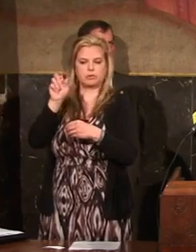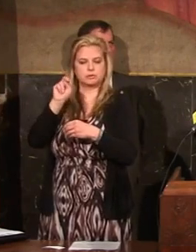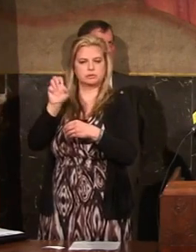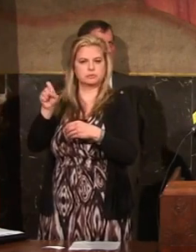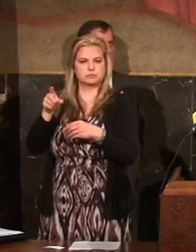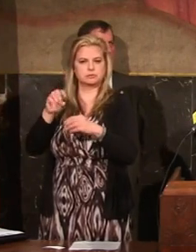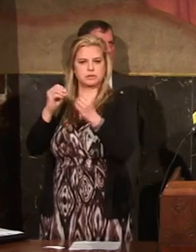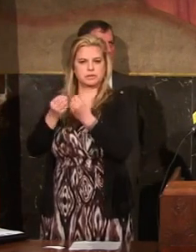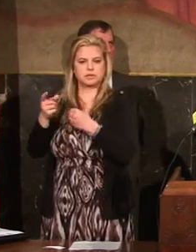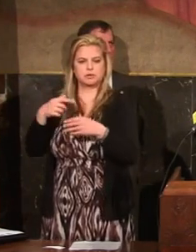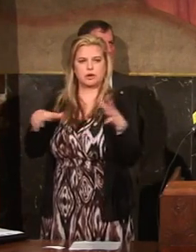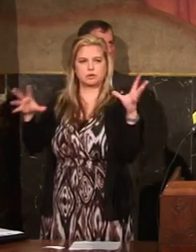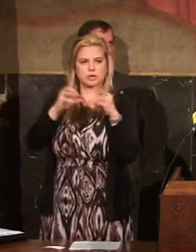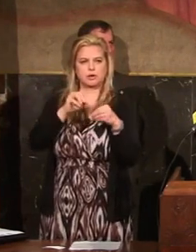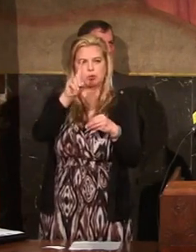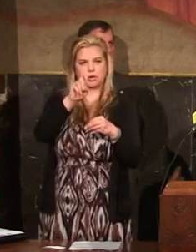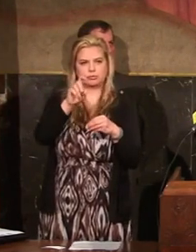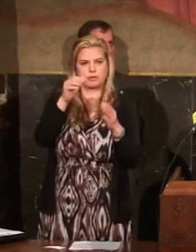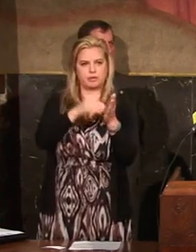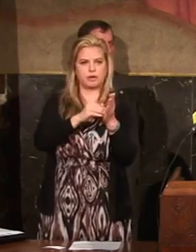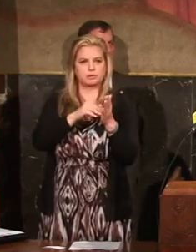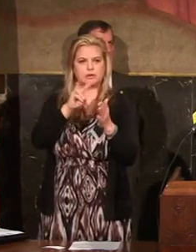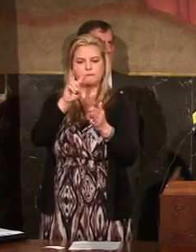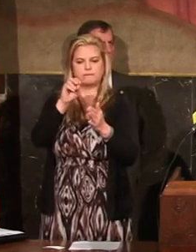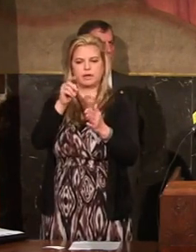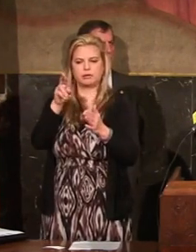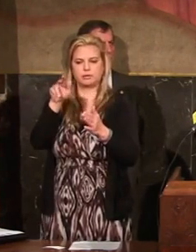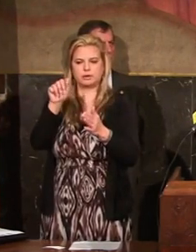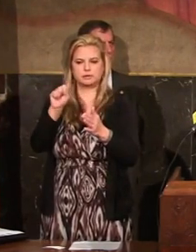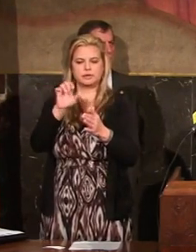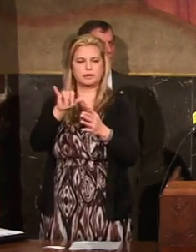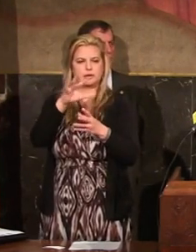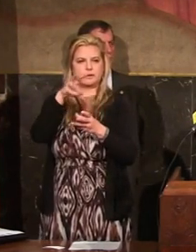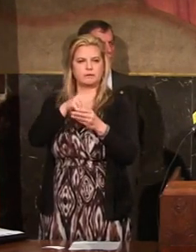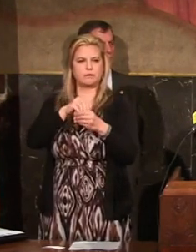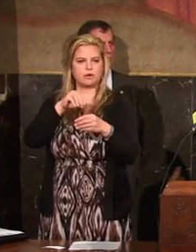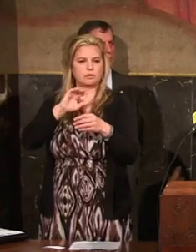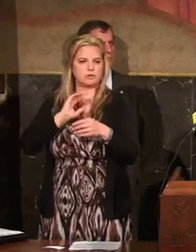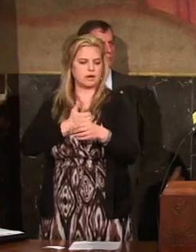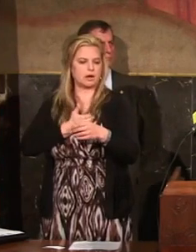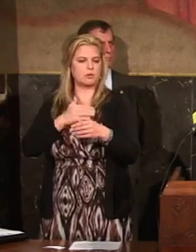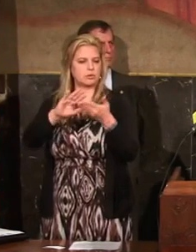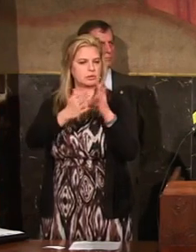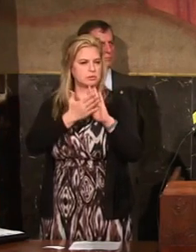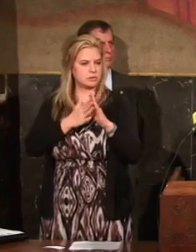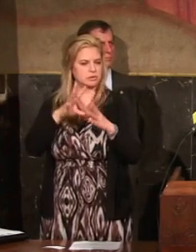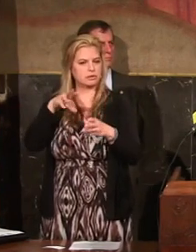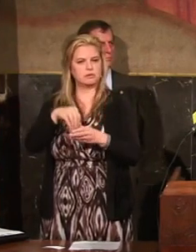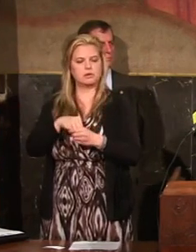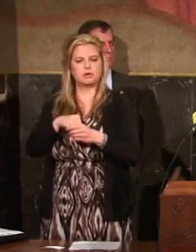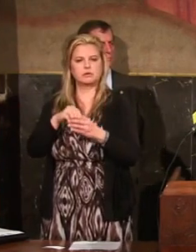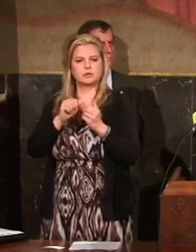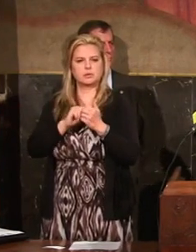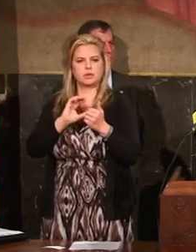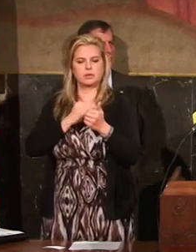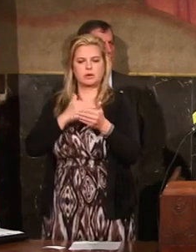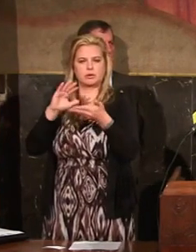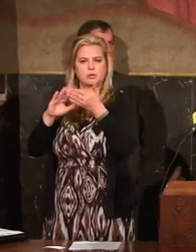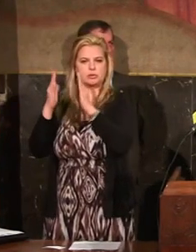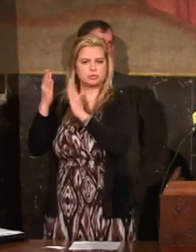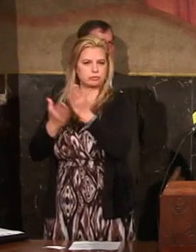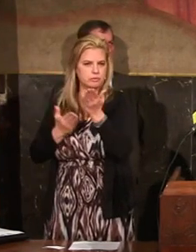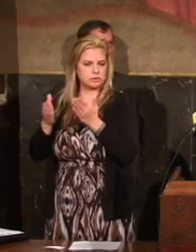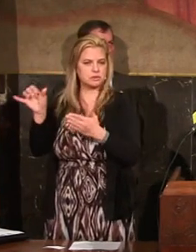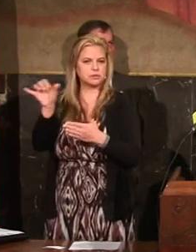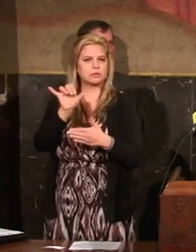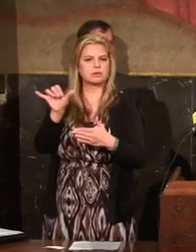up approximately 100,000 veterans that are involved in our communities, involved in our community service as